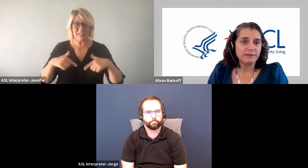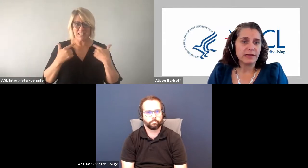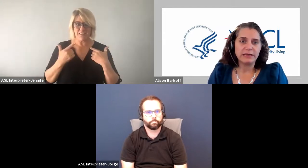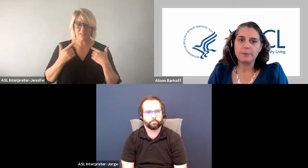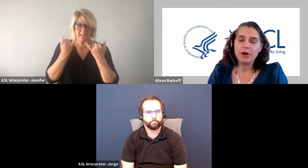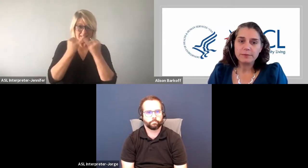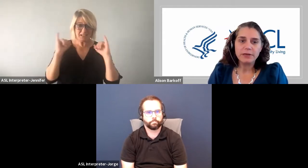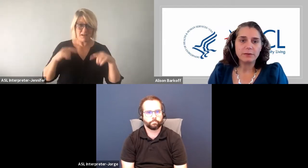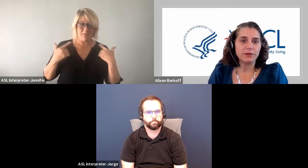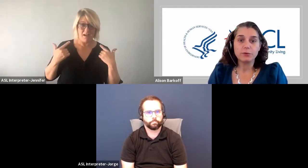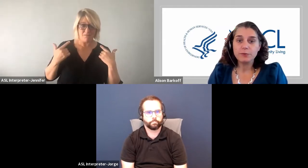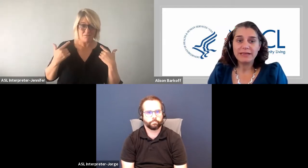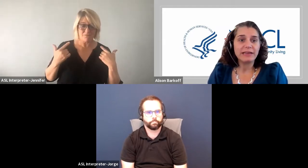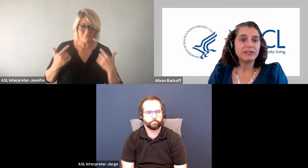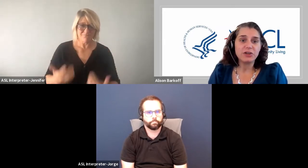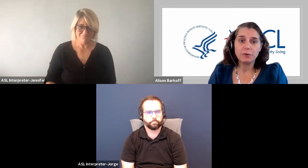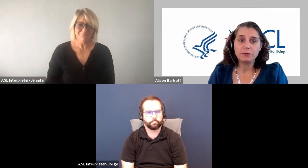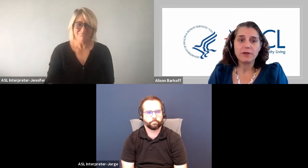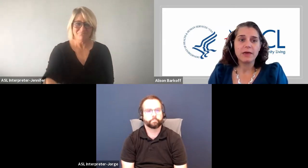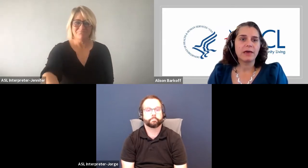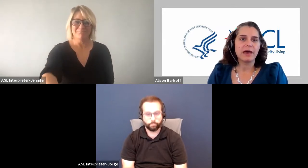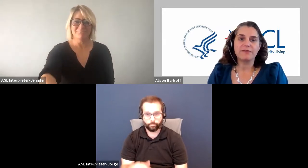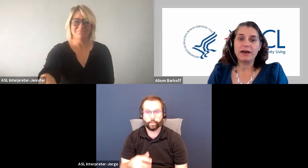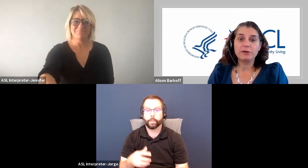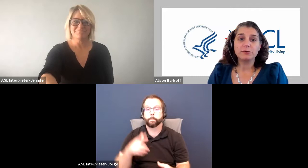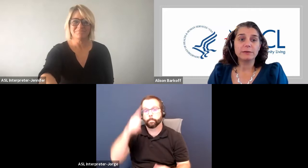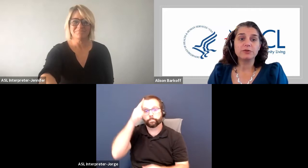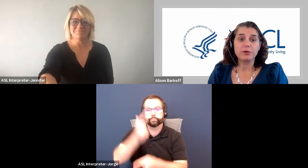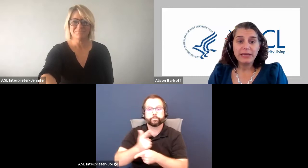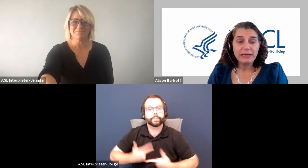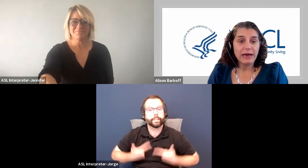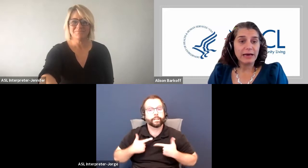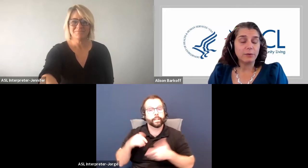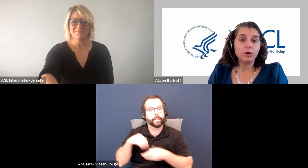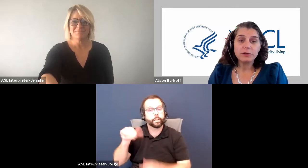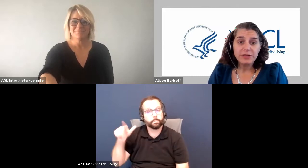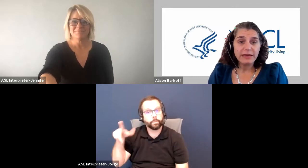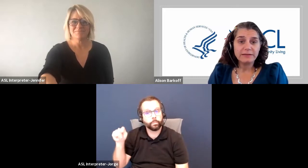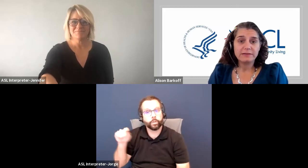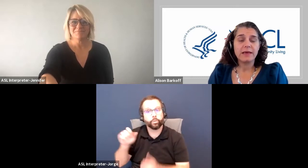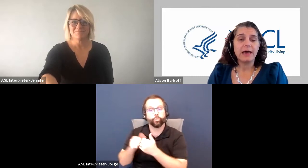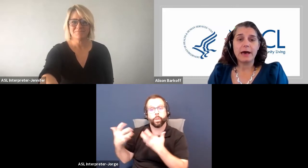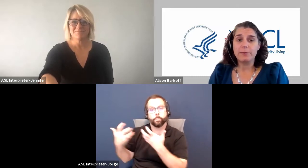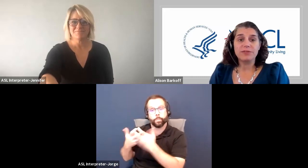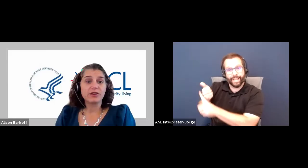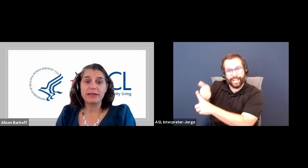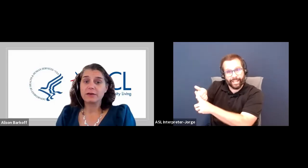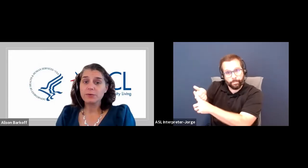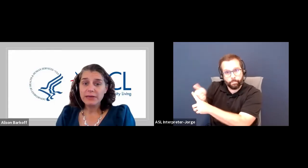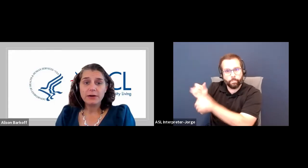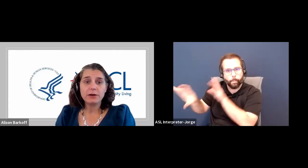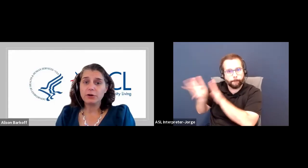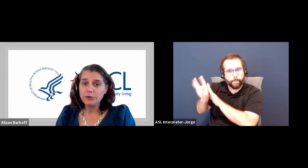he wants in an apartment with a roommate that he chose, a valued employee at a workplace, with a